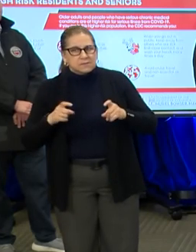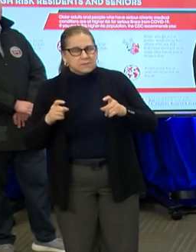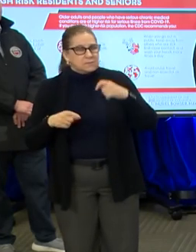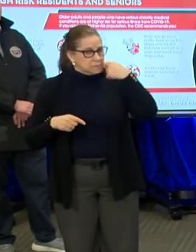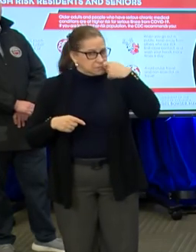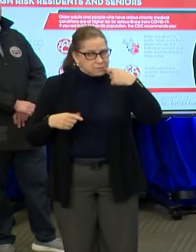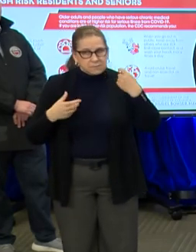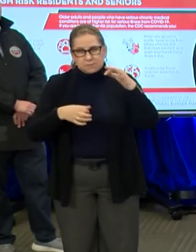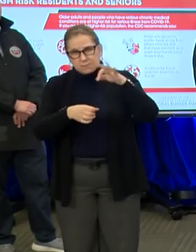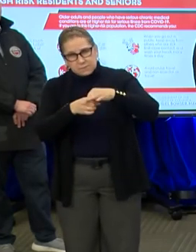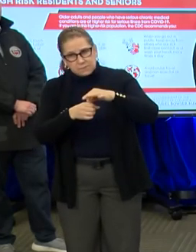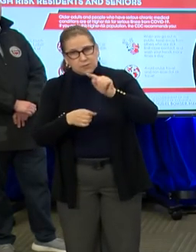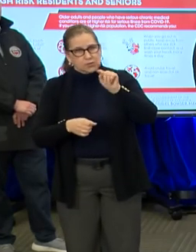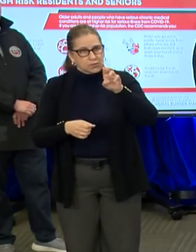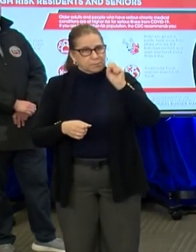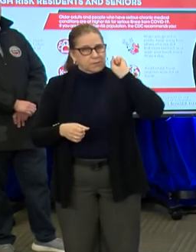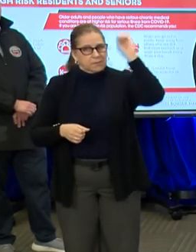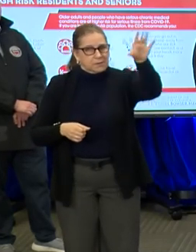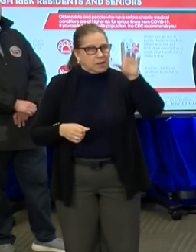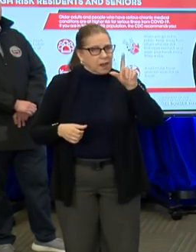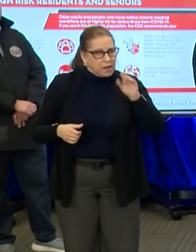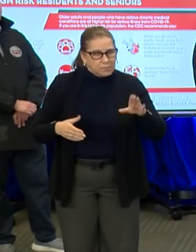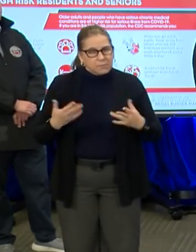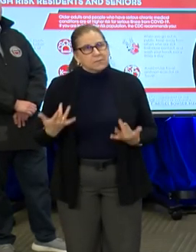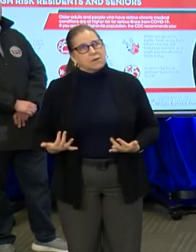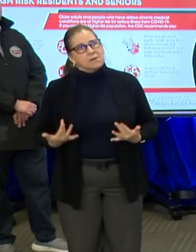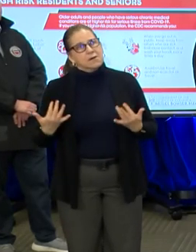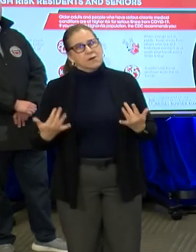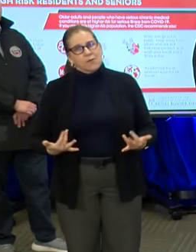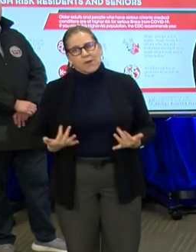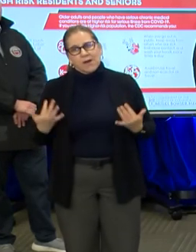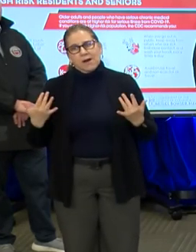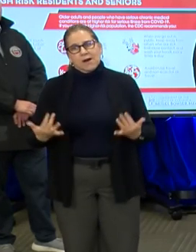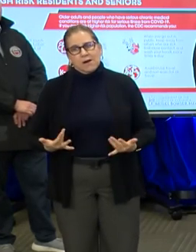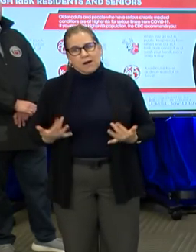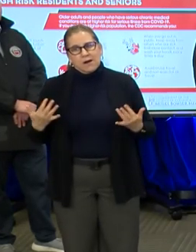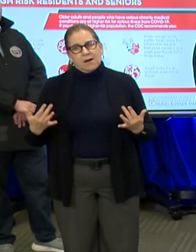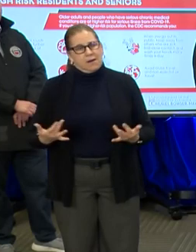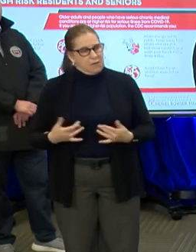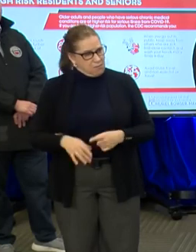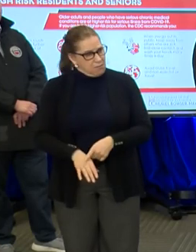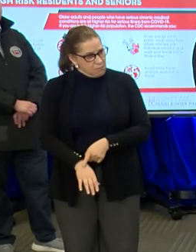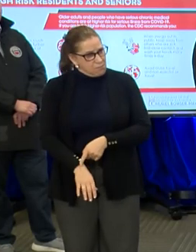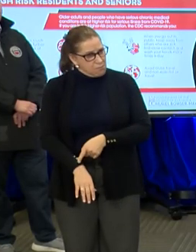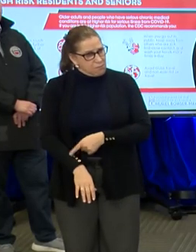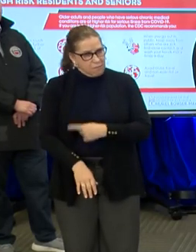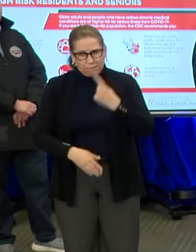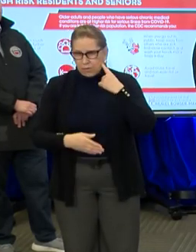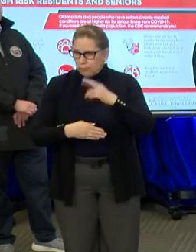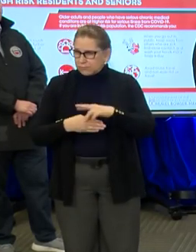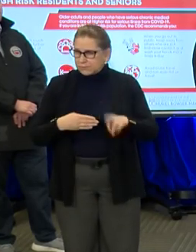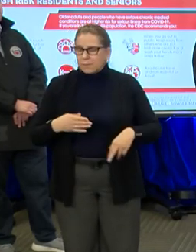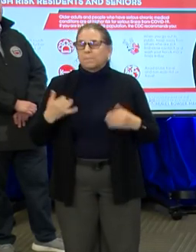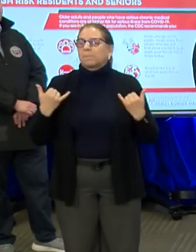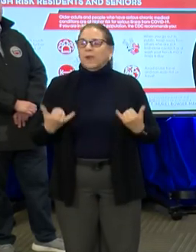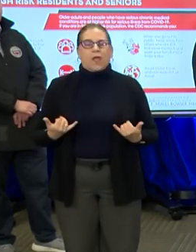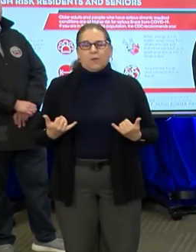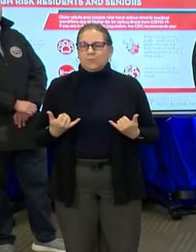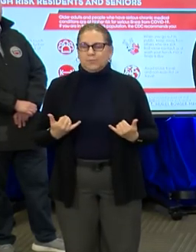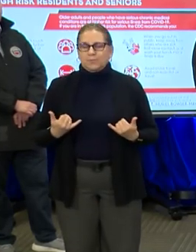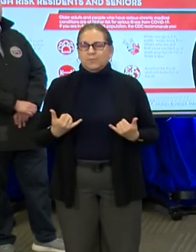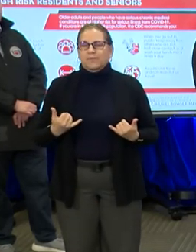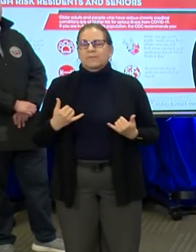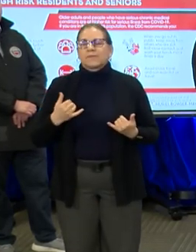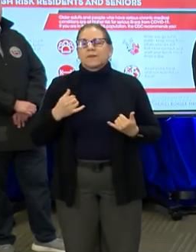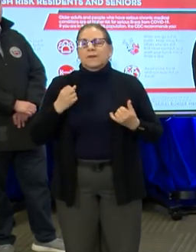one of those commercial labs, their wait for their result may be prolonged. What we now know is many of our hospitals